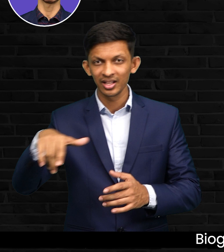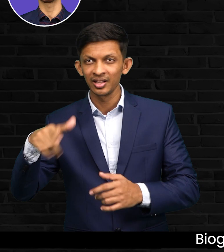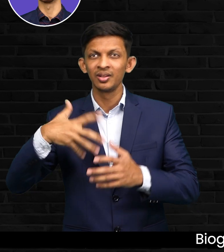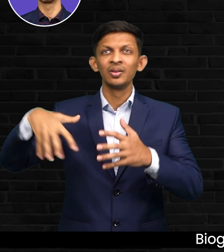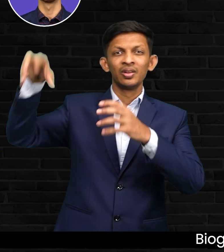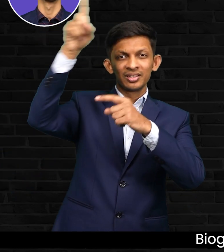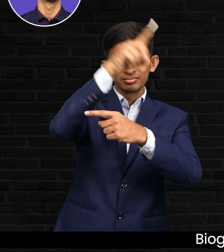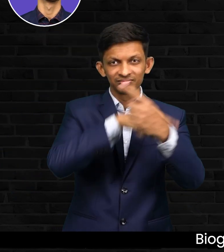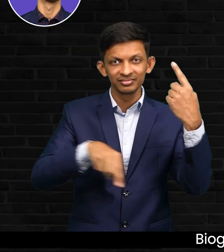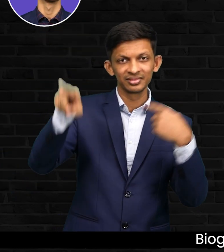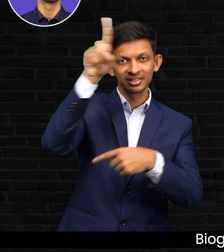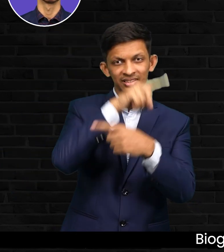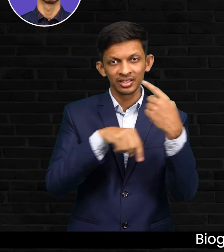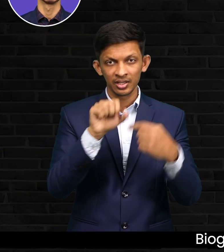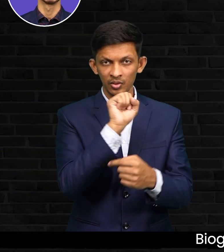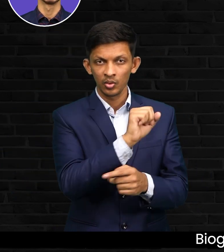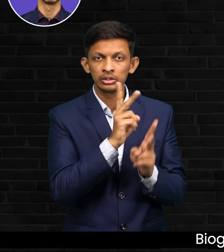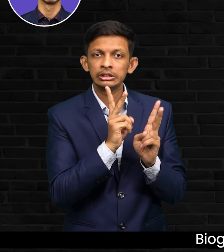Biogeochemical cycles.